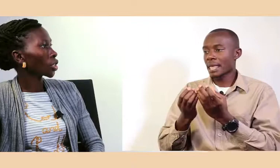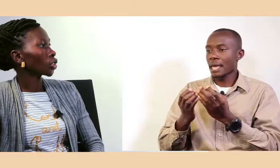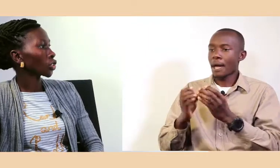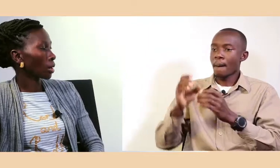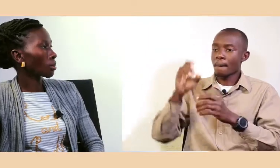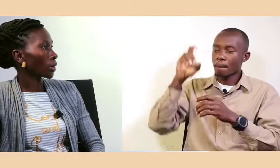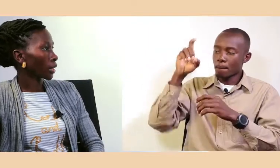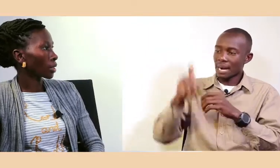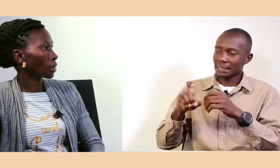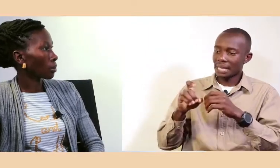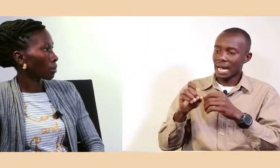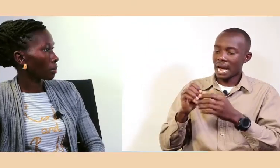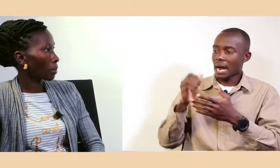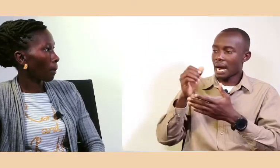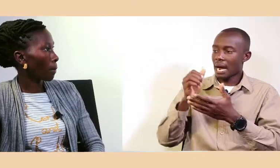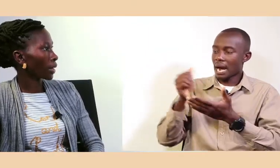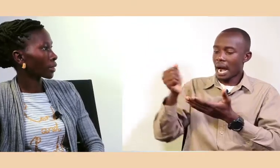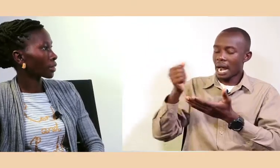Each company must